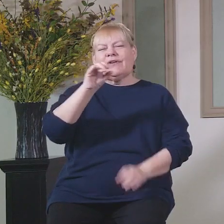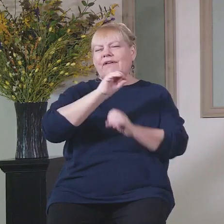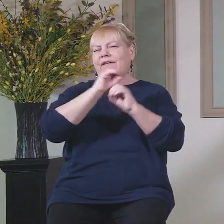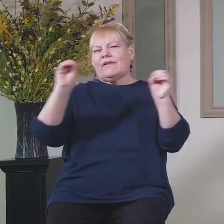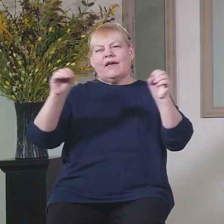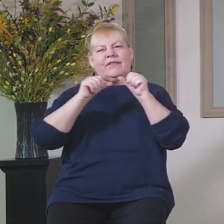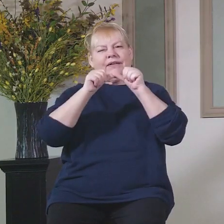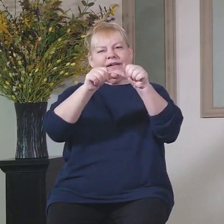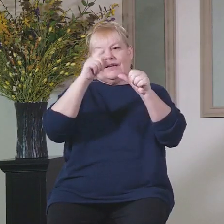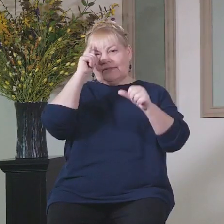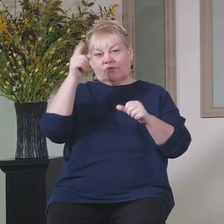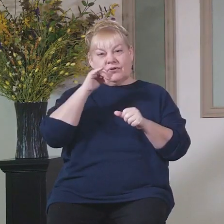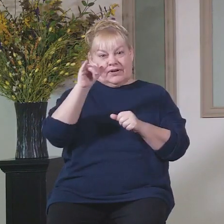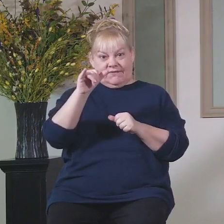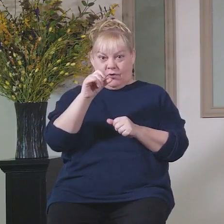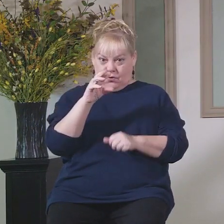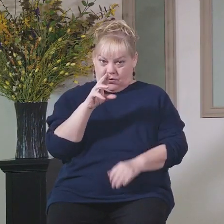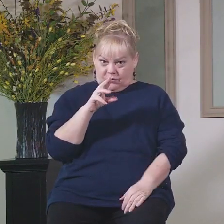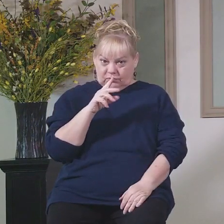Or does it?